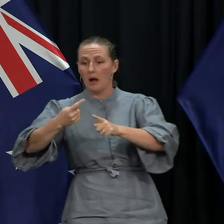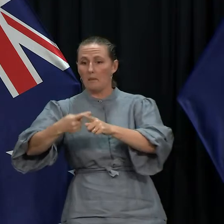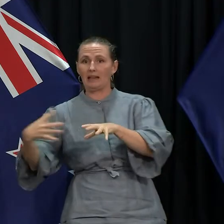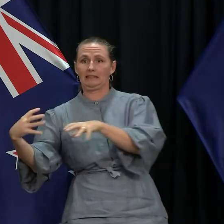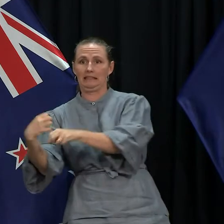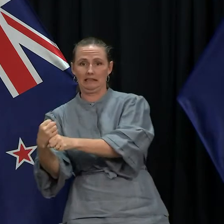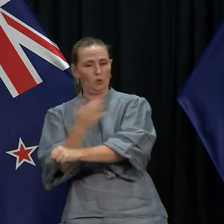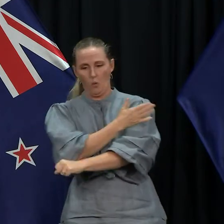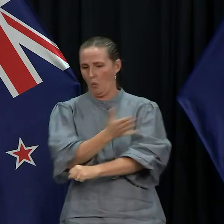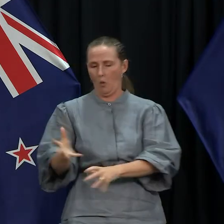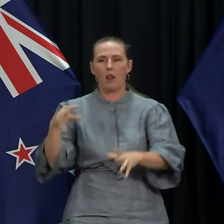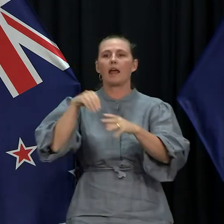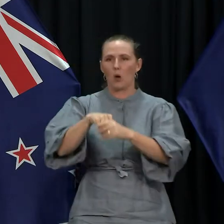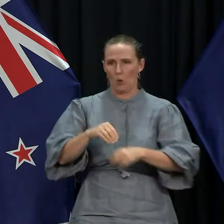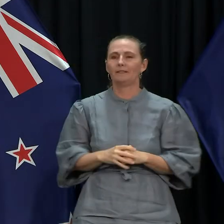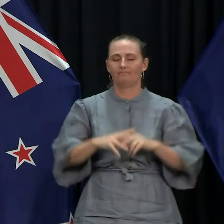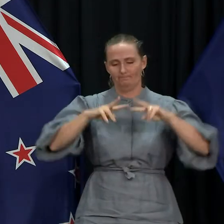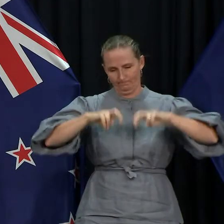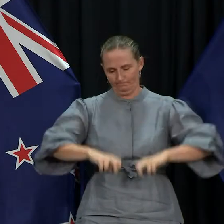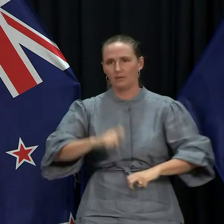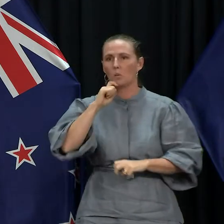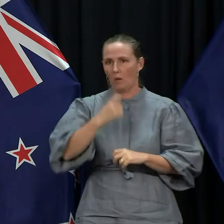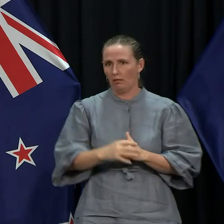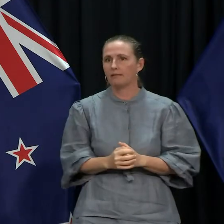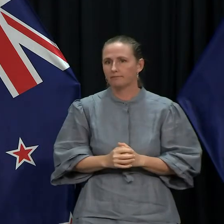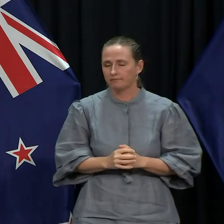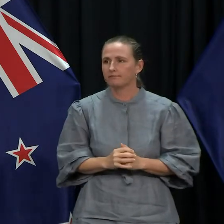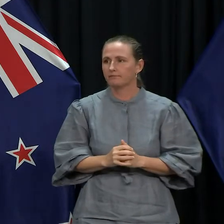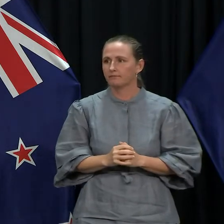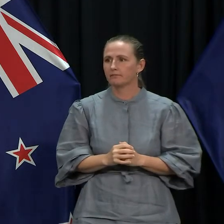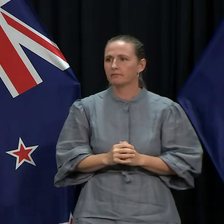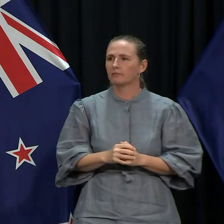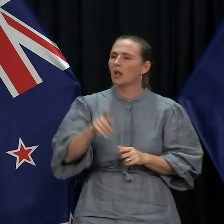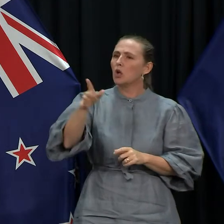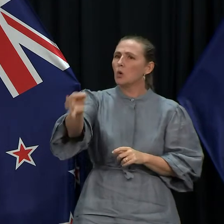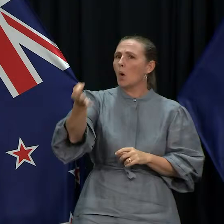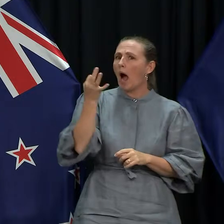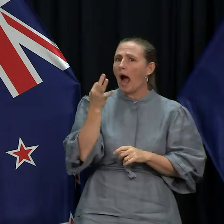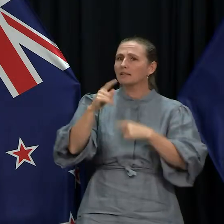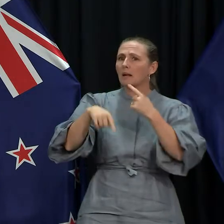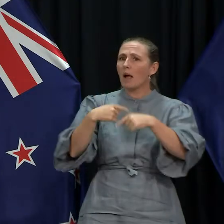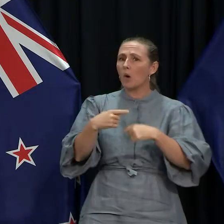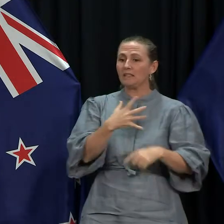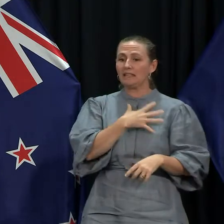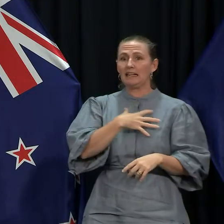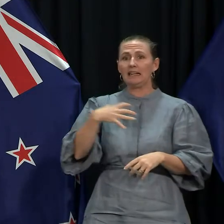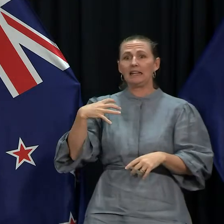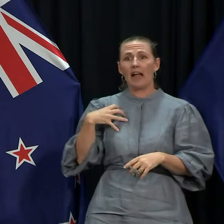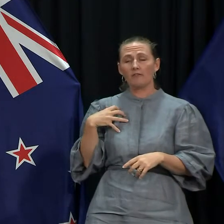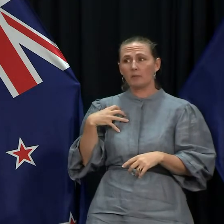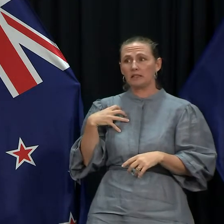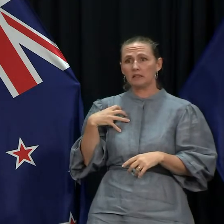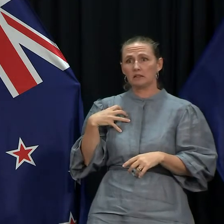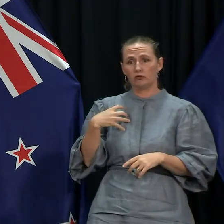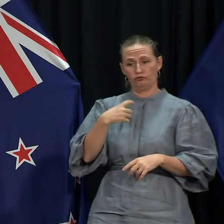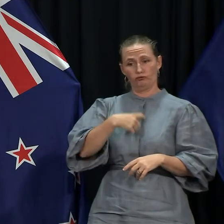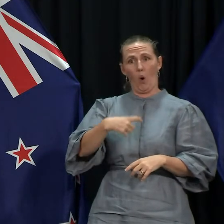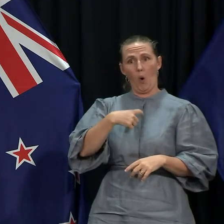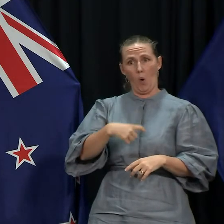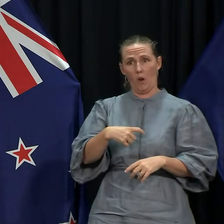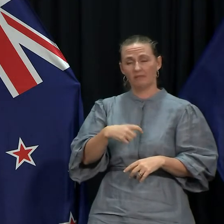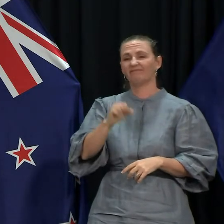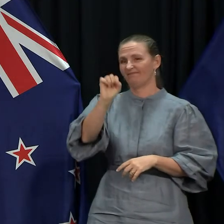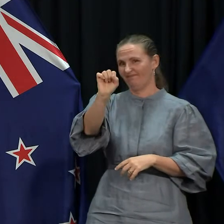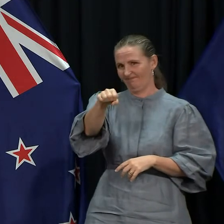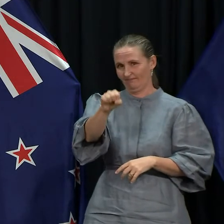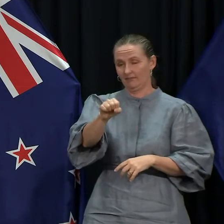You mentioned the Parliamentary Service Commission role, and we've acknowledged that as well, that when it comes to the ongoing security of this space, that will be